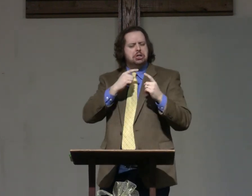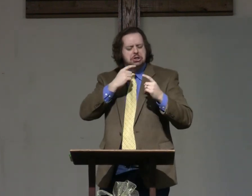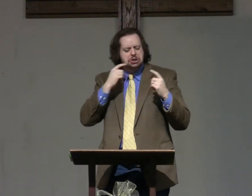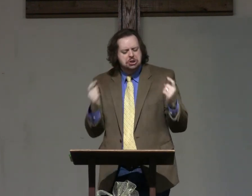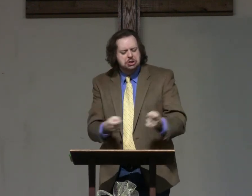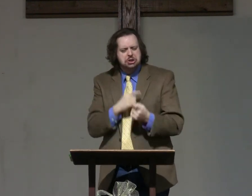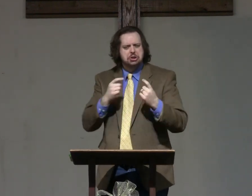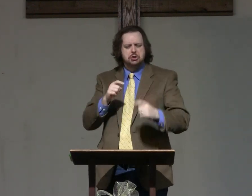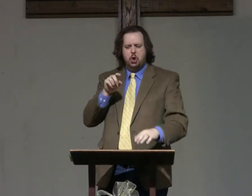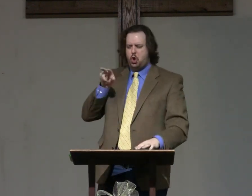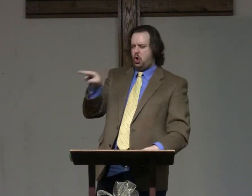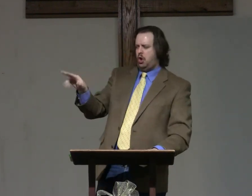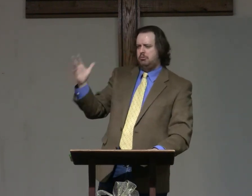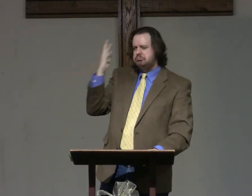at her heart.